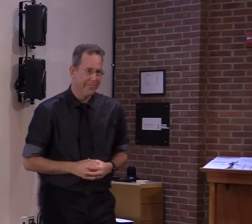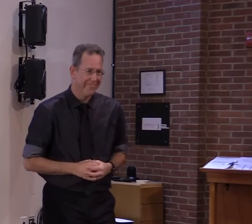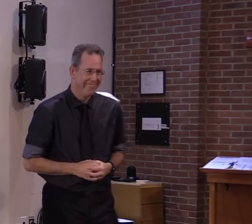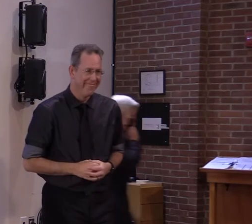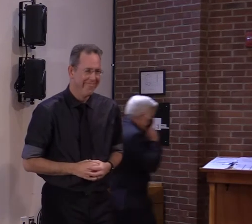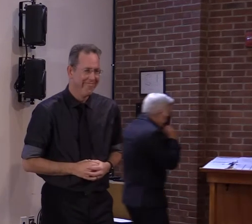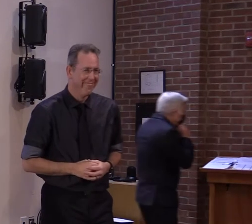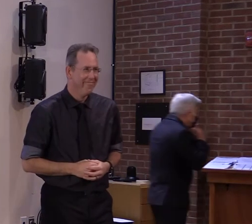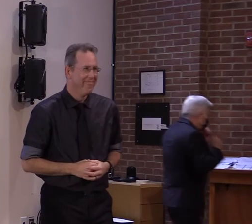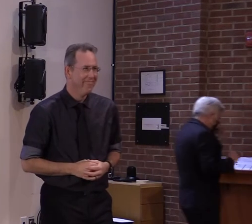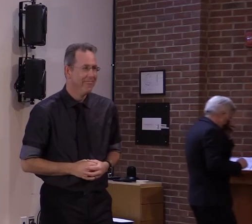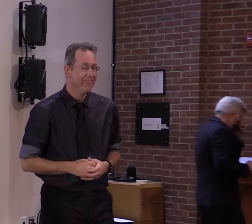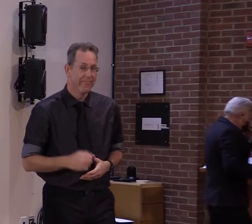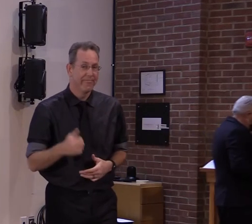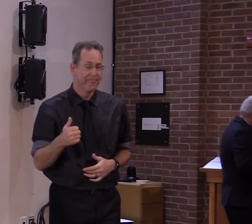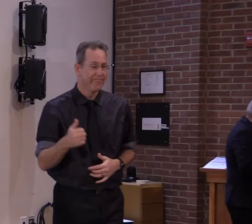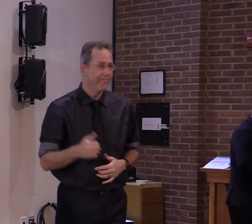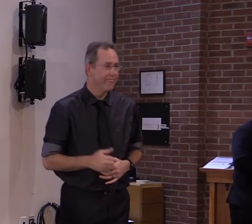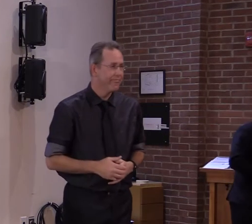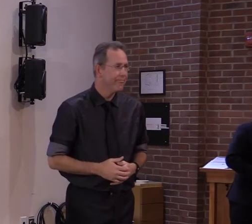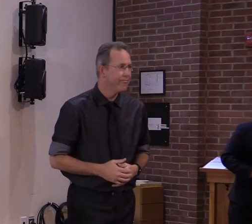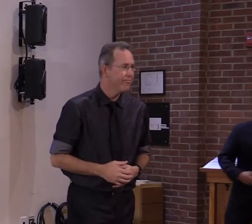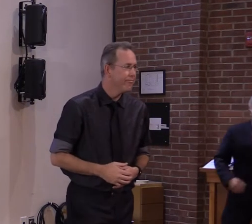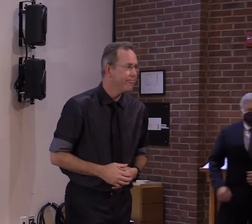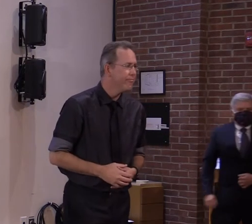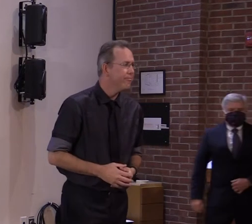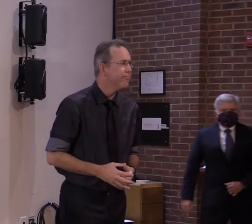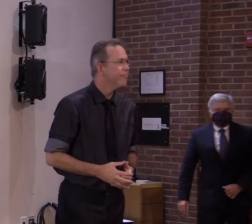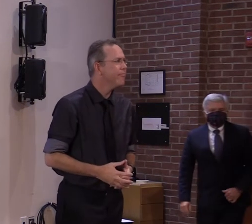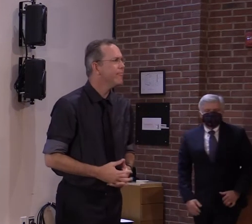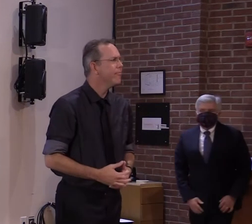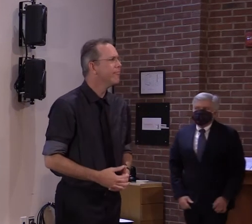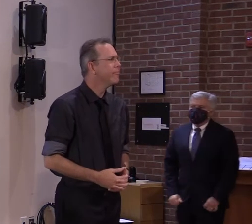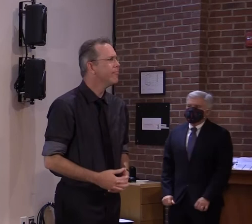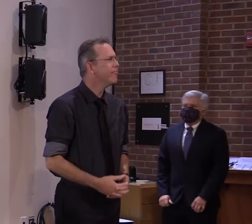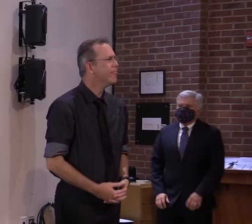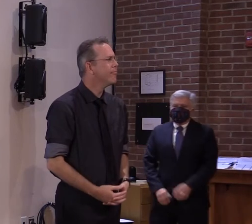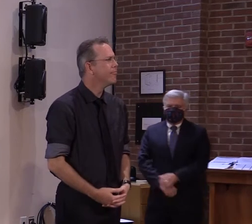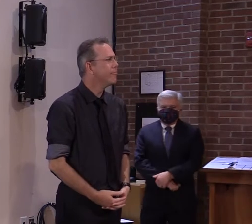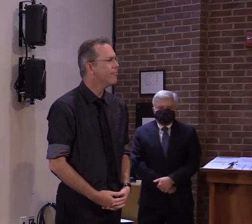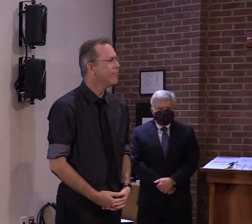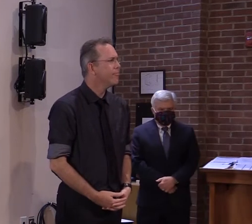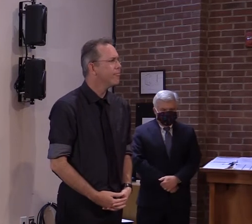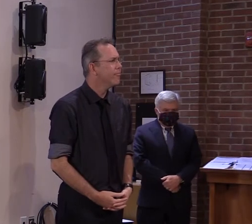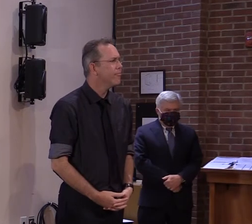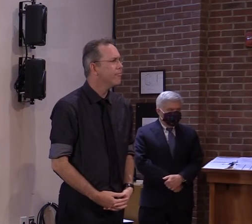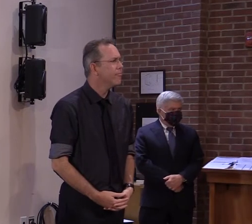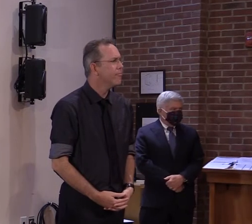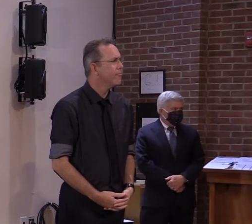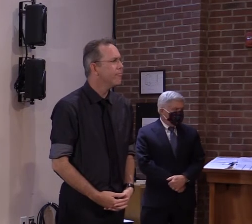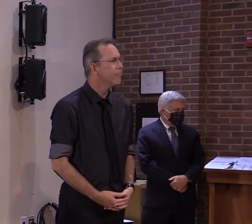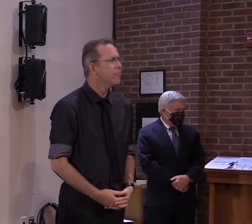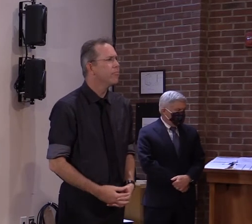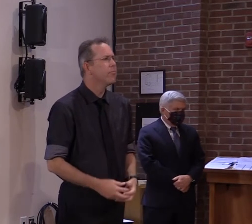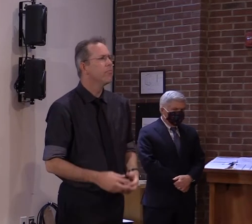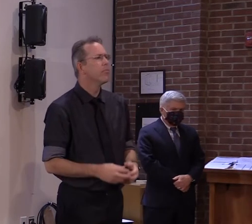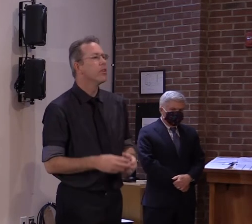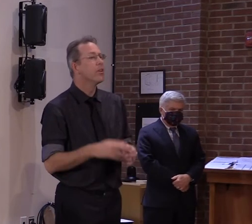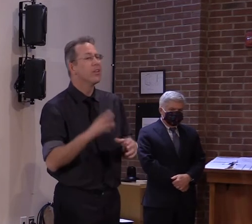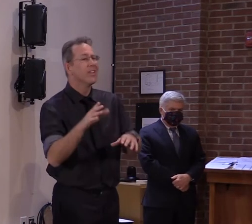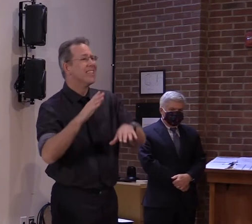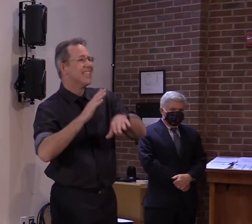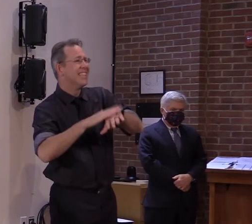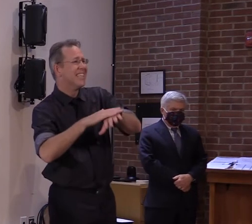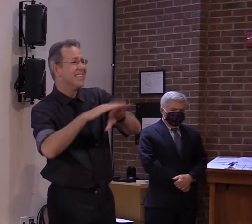Okay, next up we have Valley Page. It's 12:55 and there are